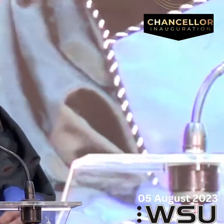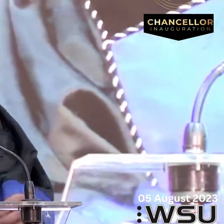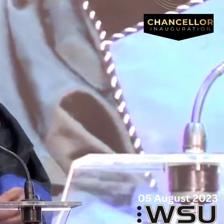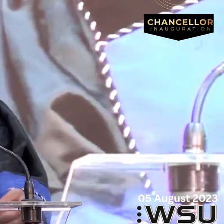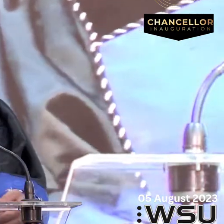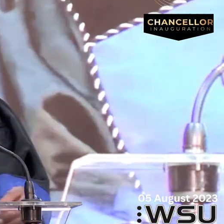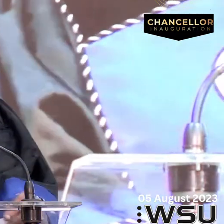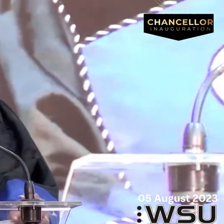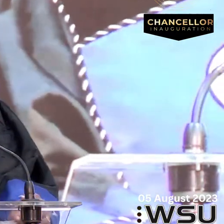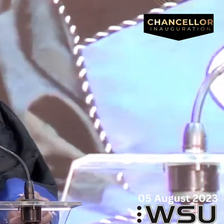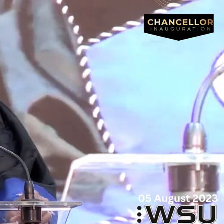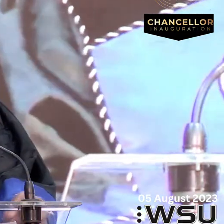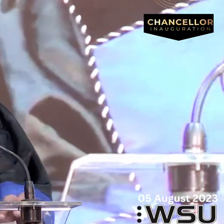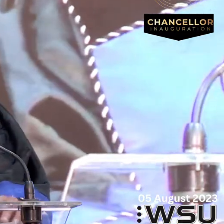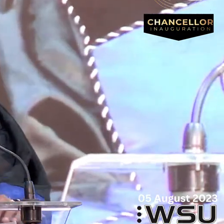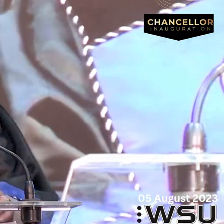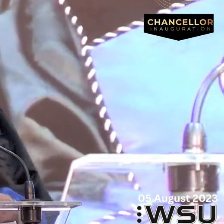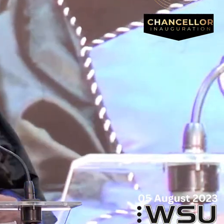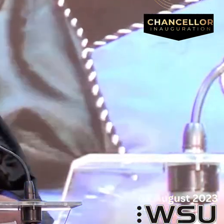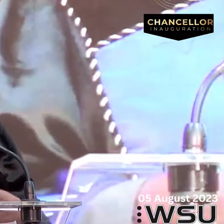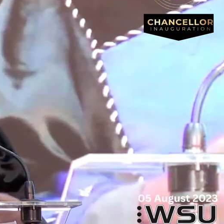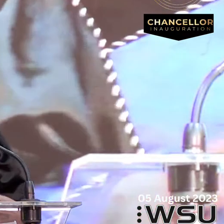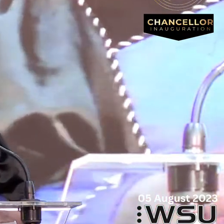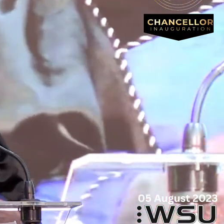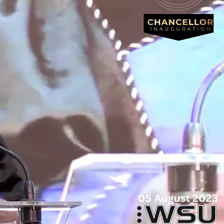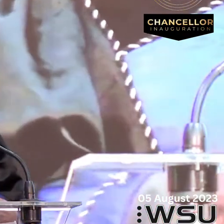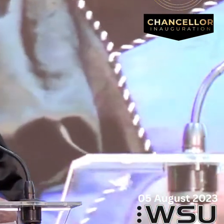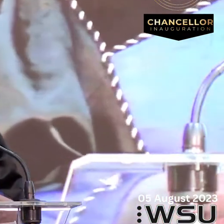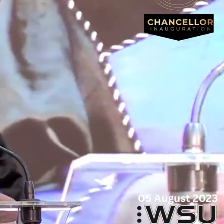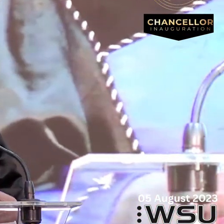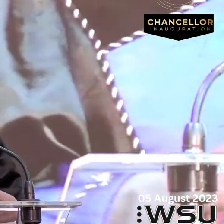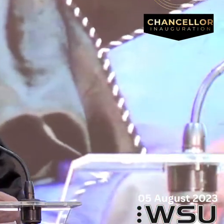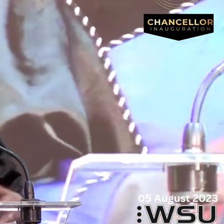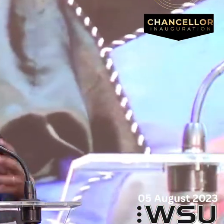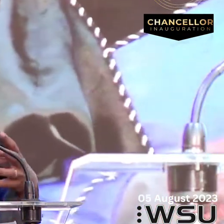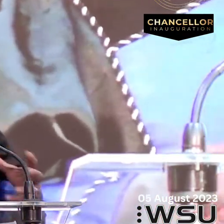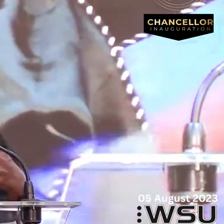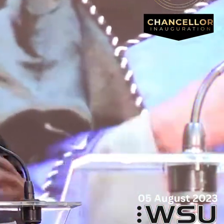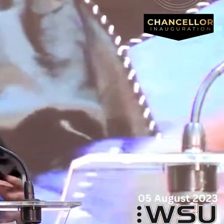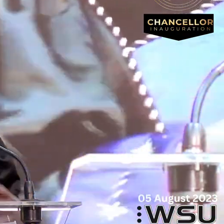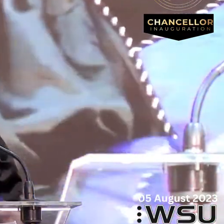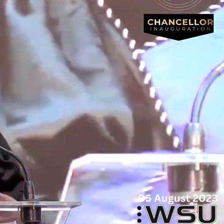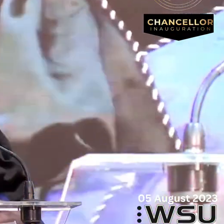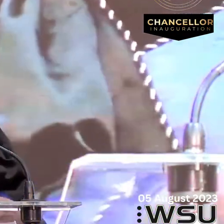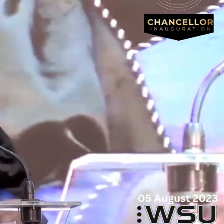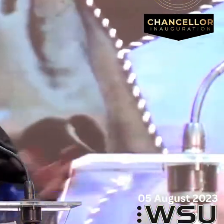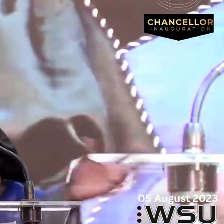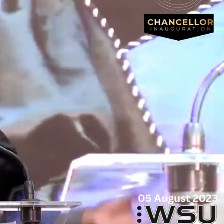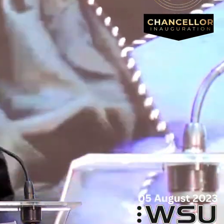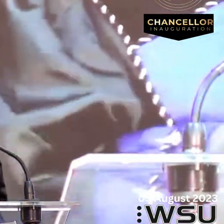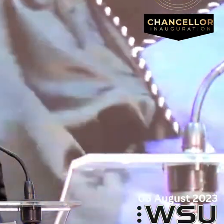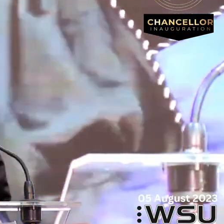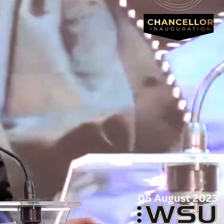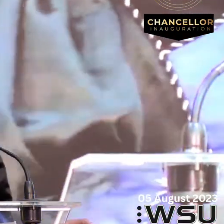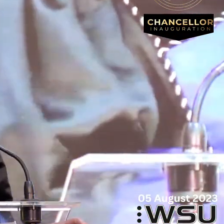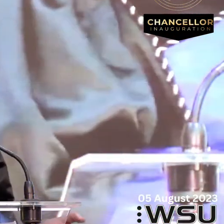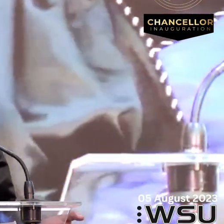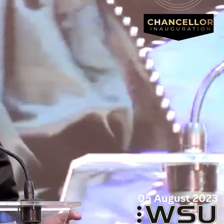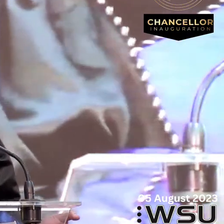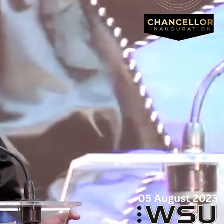And their duty was simple, to milk the cows and bring in the milk into the